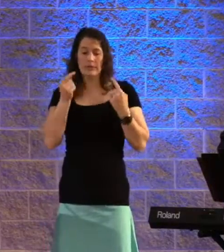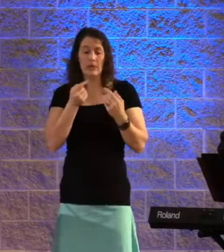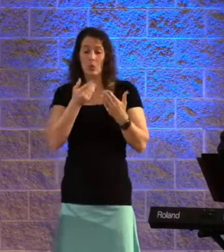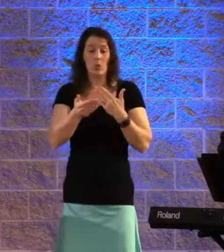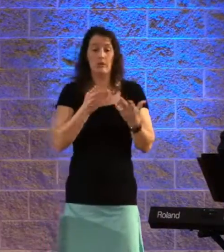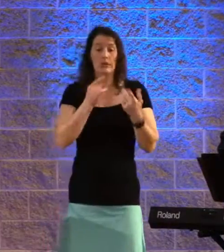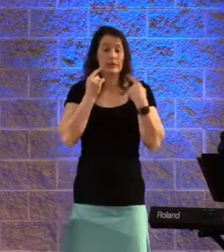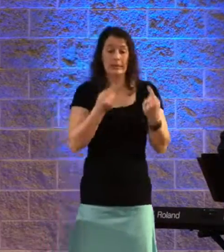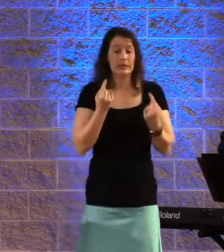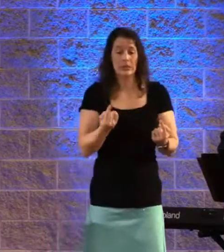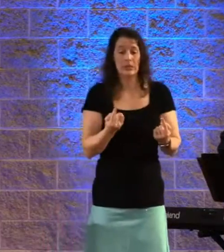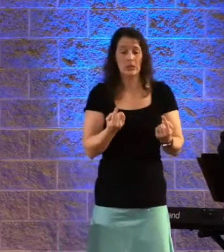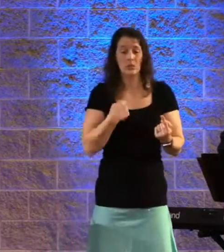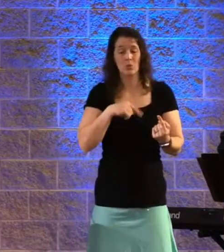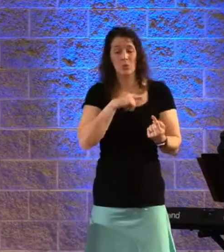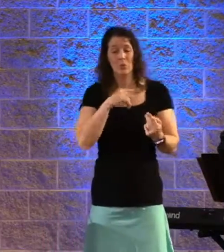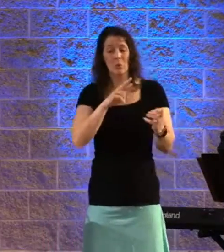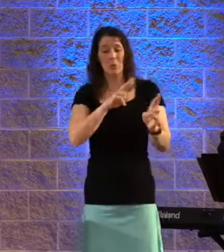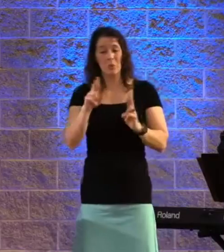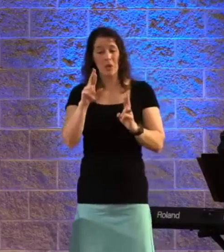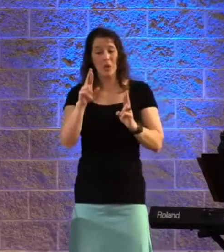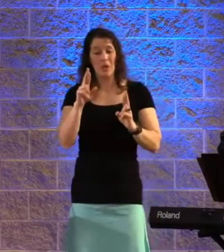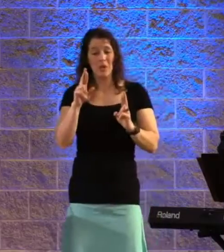we'd be prepared to throw a party